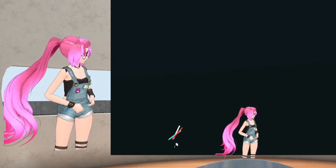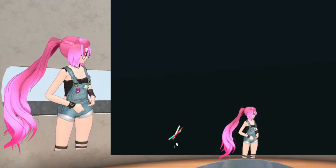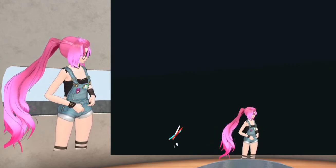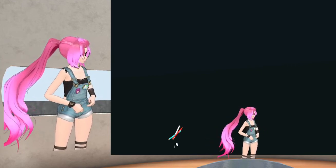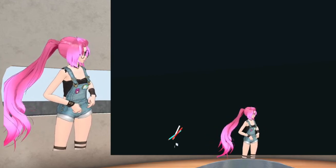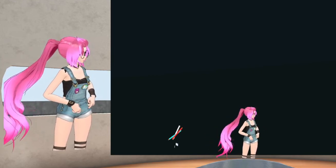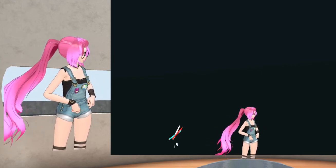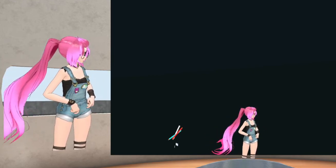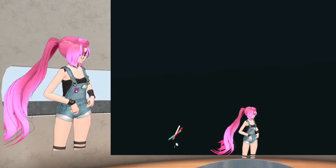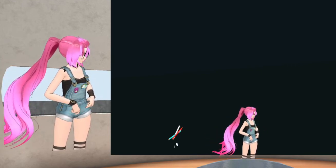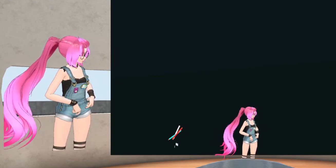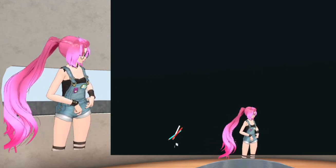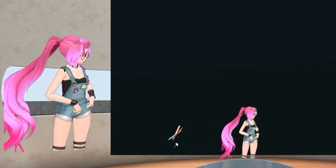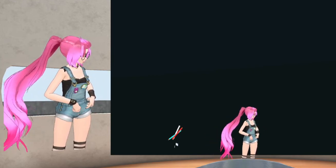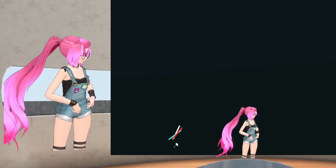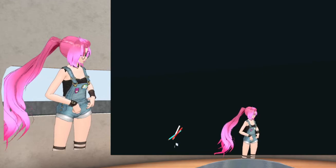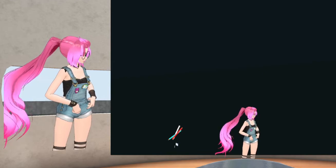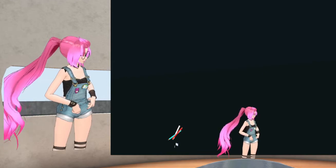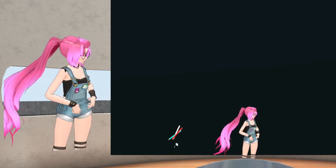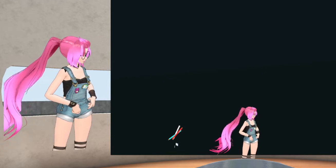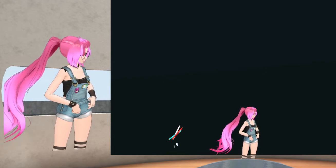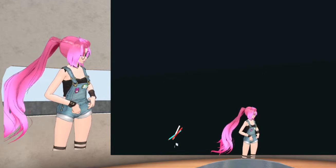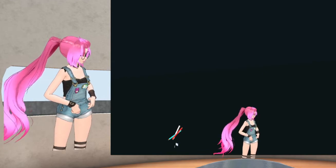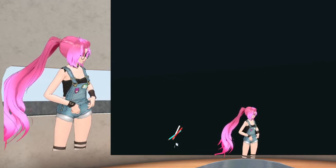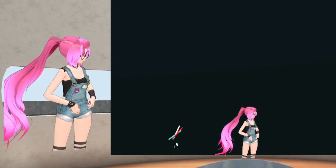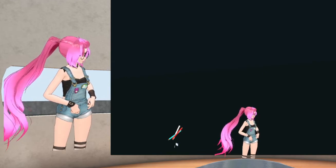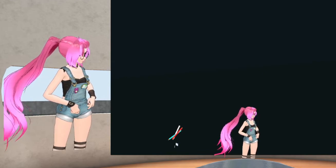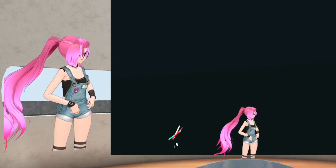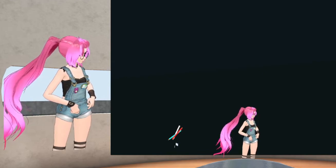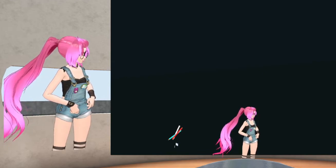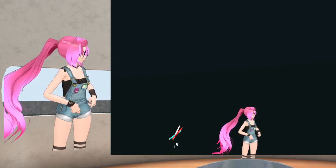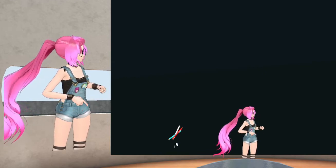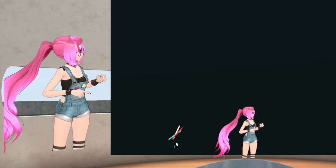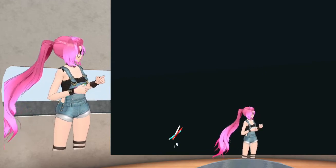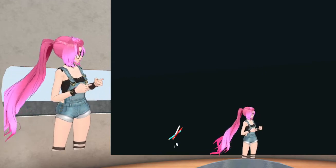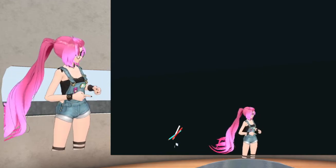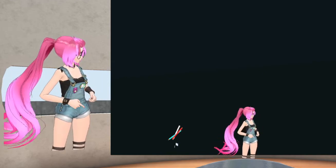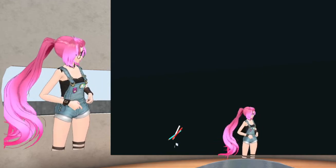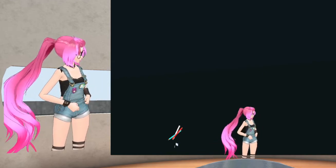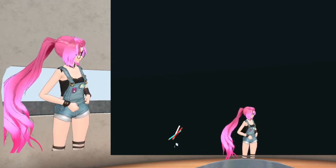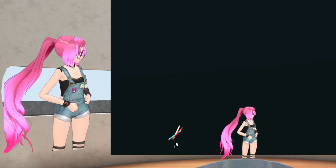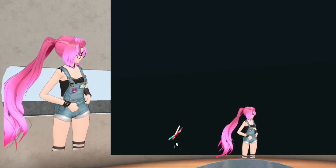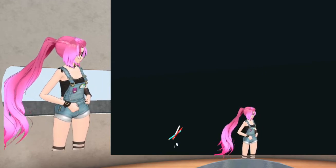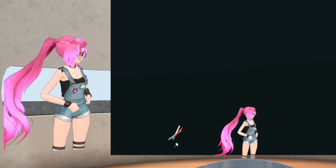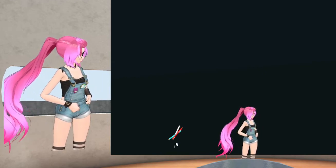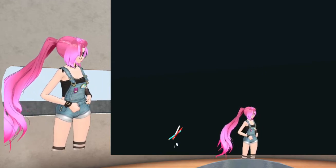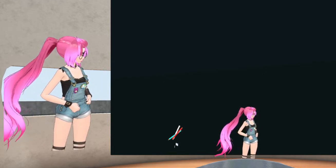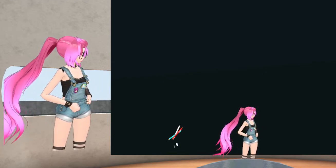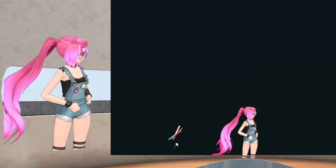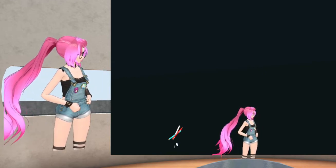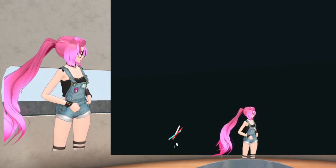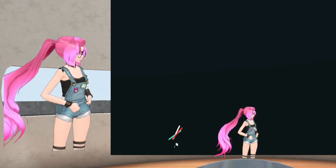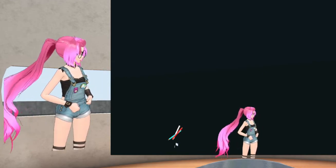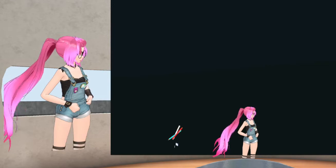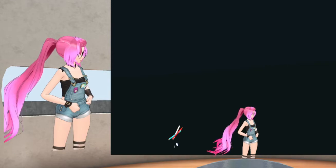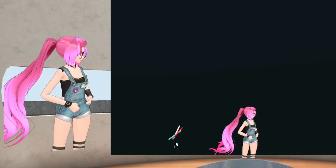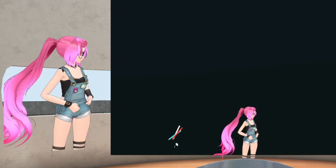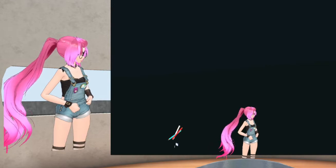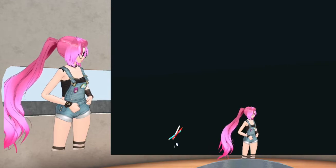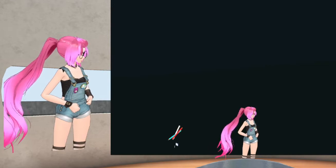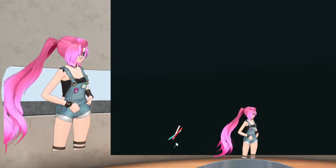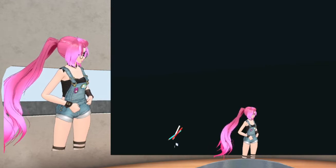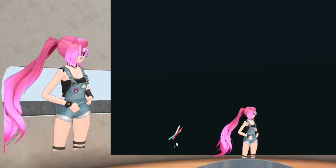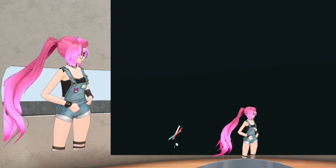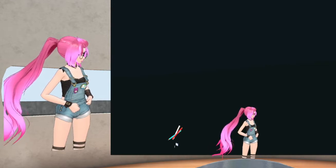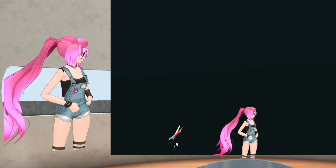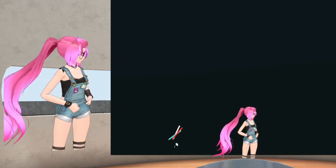So I'm left-handed, so some of these signs get a little bit weird for me. So engagement for the rest of you, you'd be looking at your left hand. But I was reading it's important